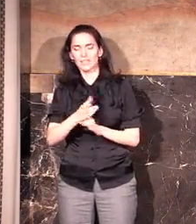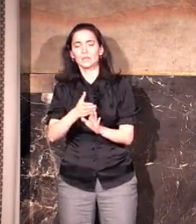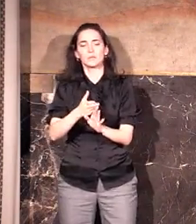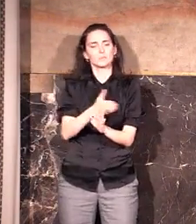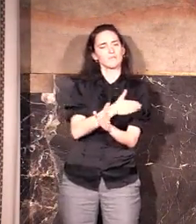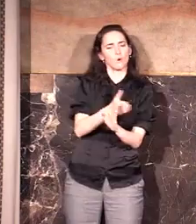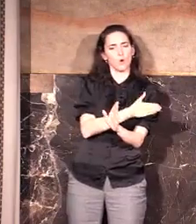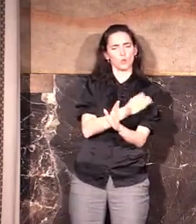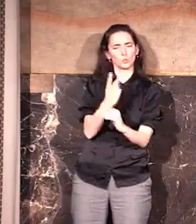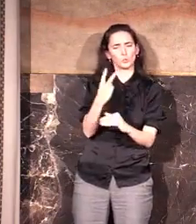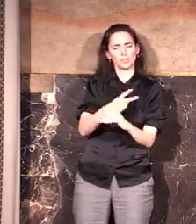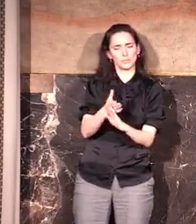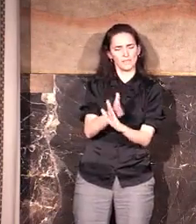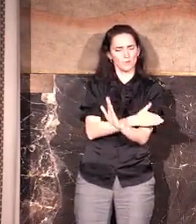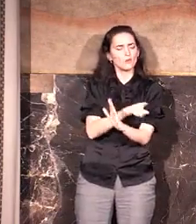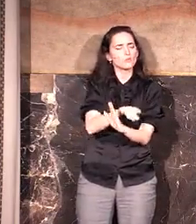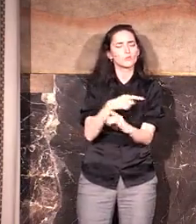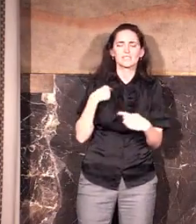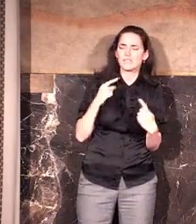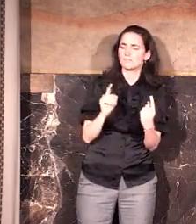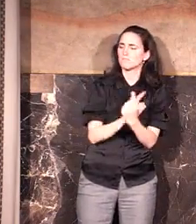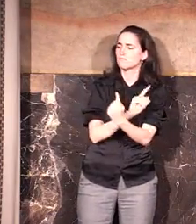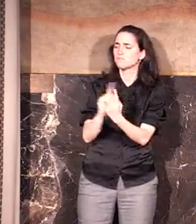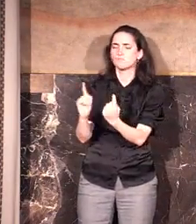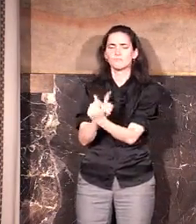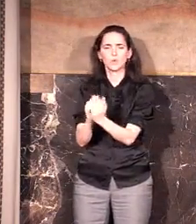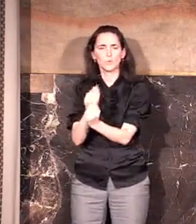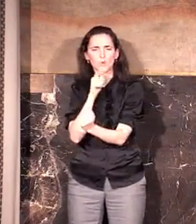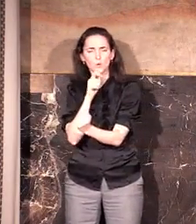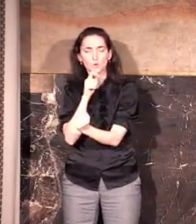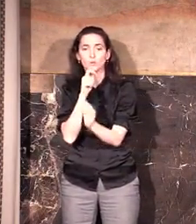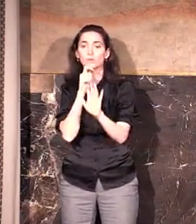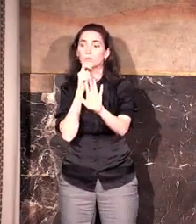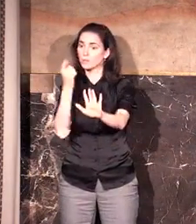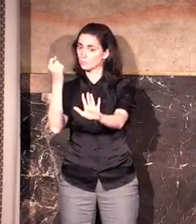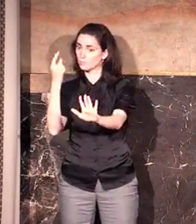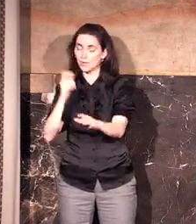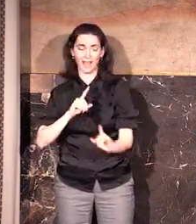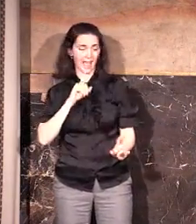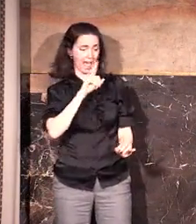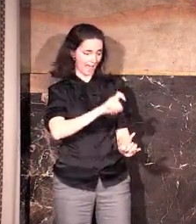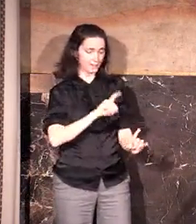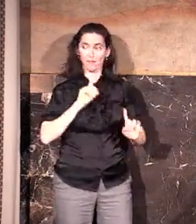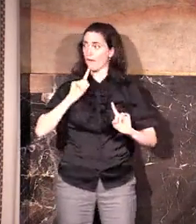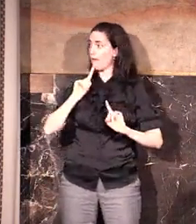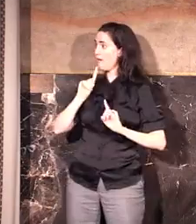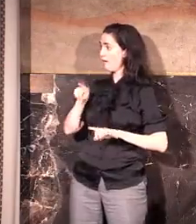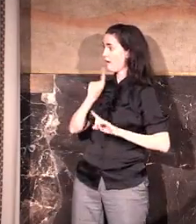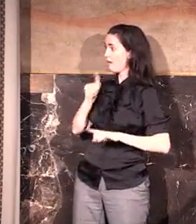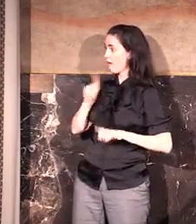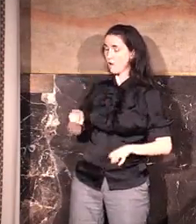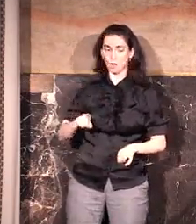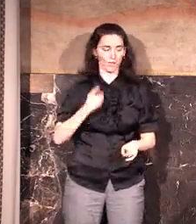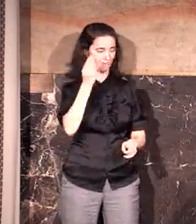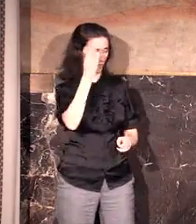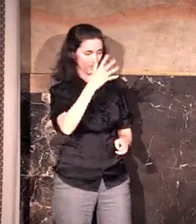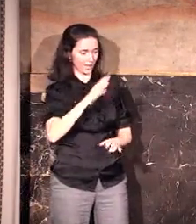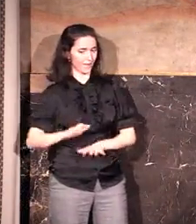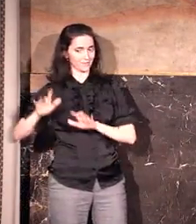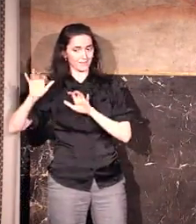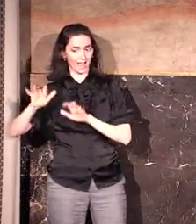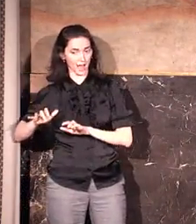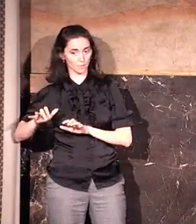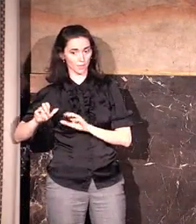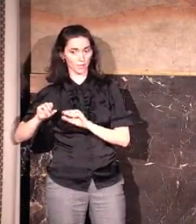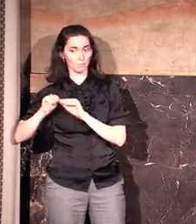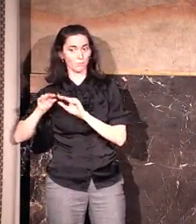have come into contact with. But I want the public to be assured that information is held in privacy, and as we then reach out to contact